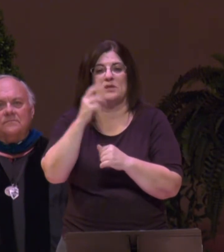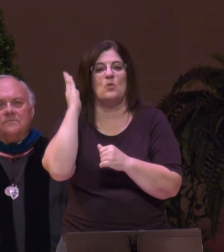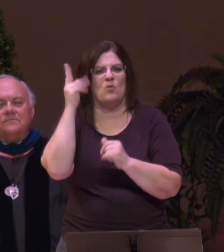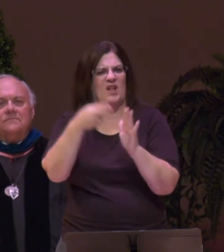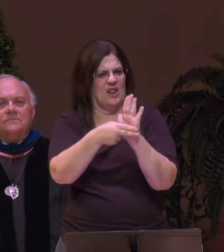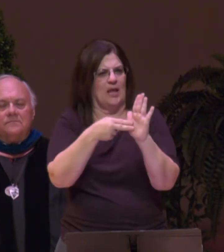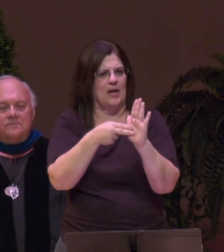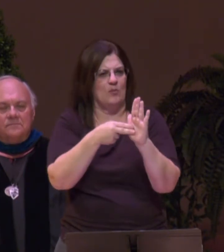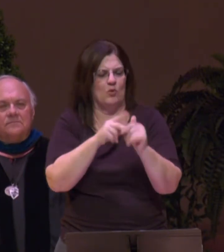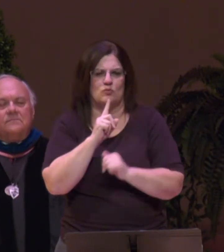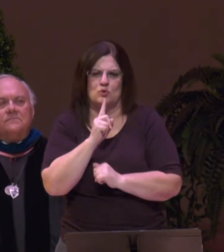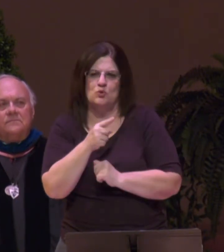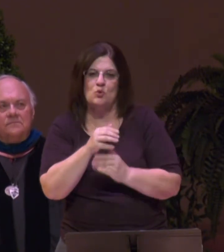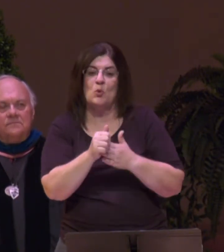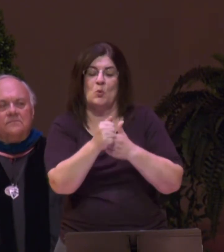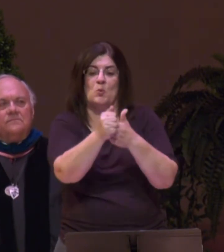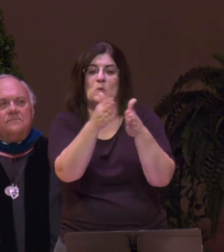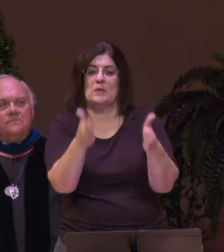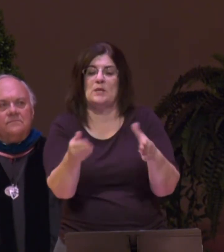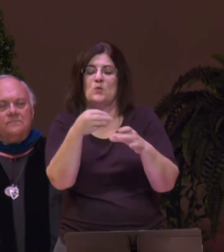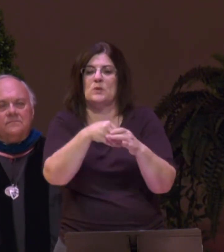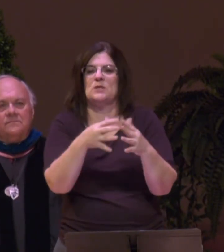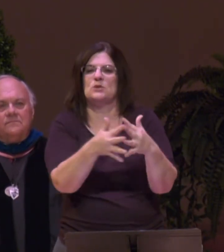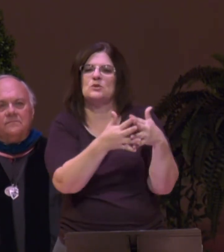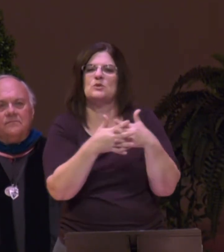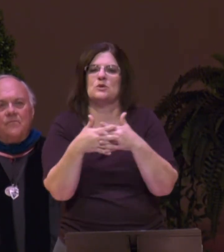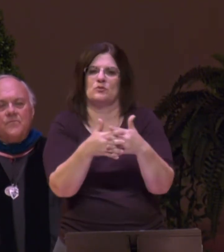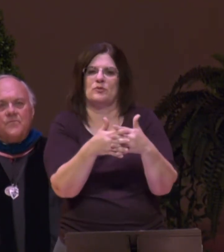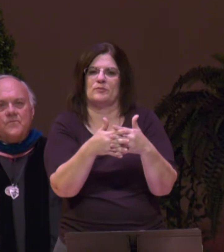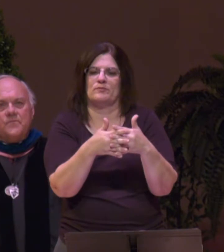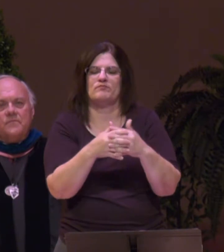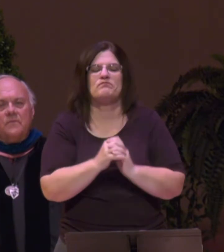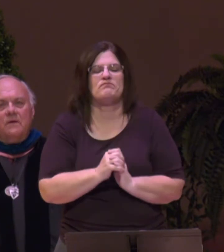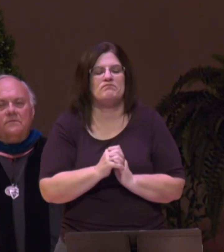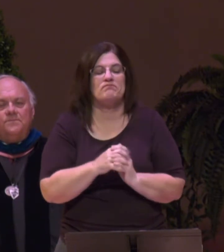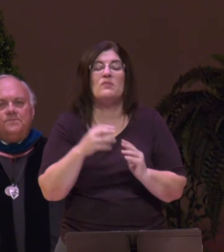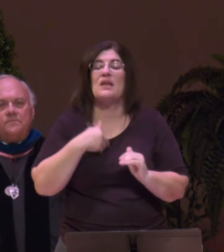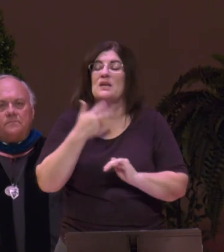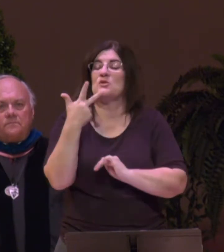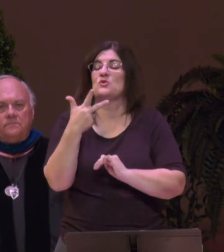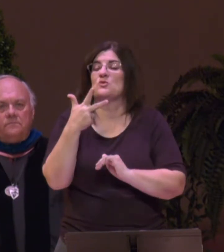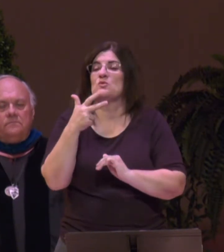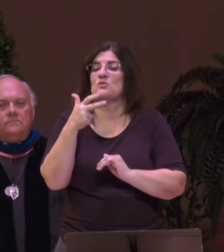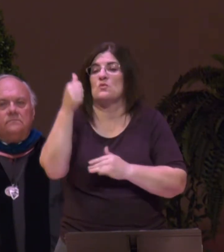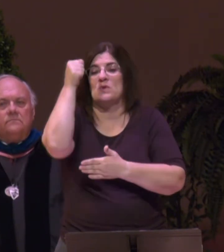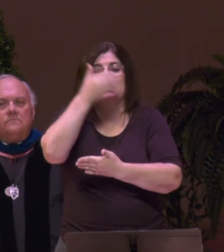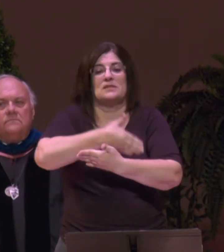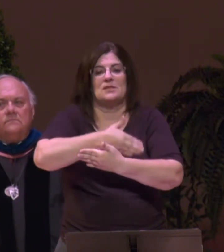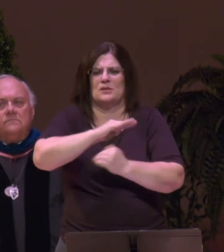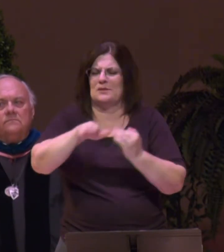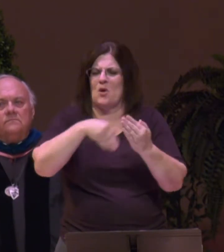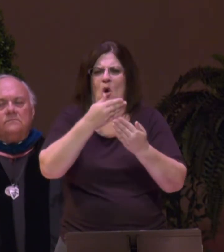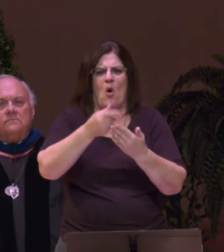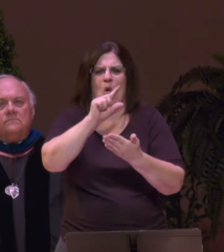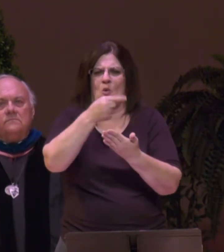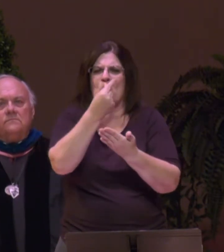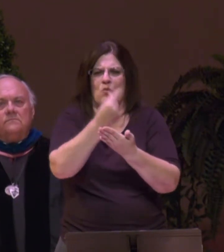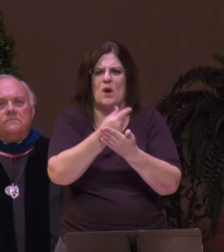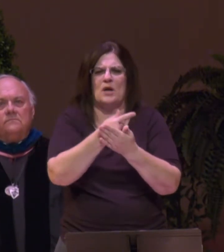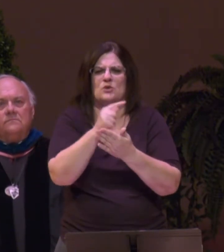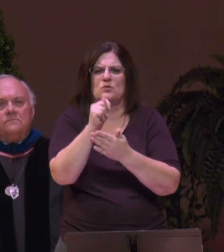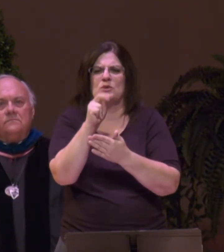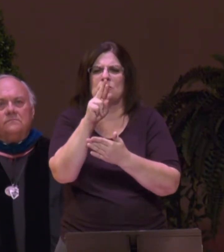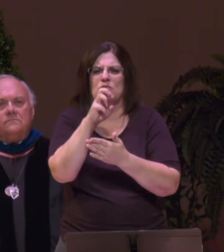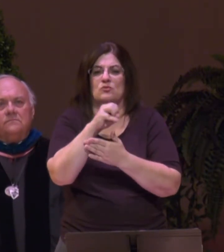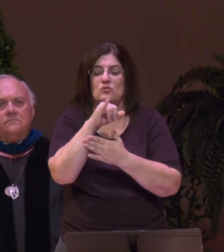country. He has three sons, all graduates of Troy University. He is what I would call